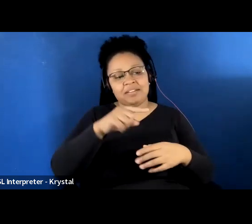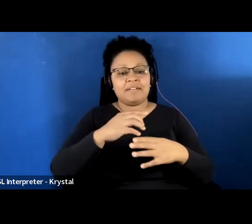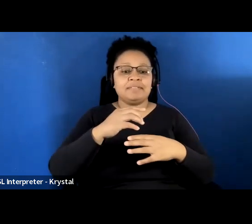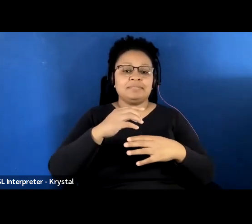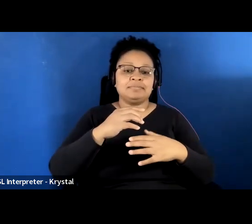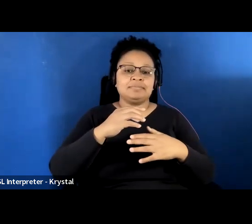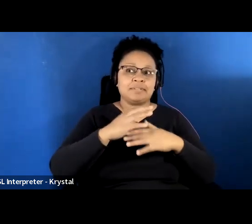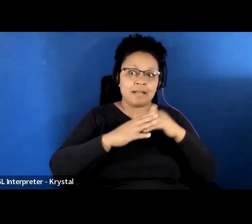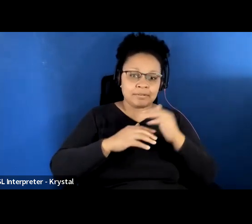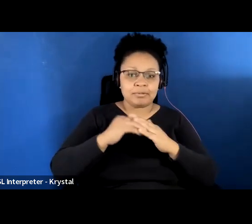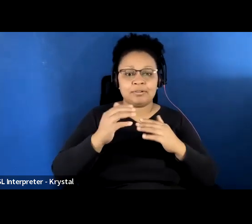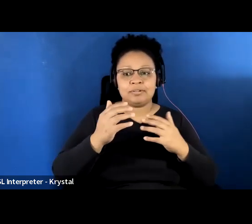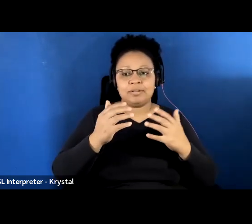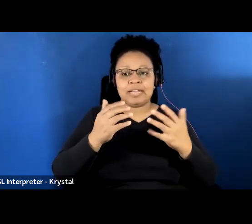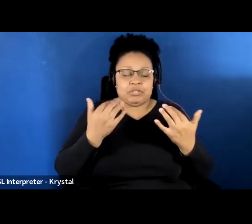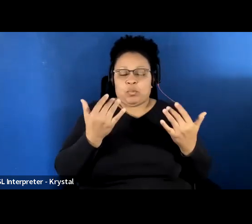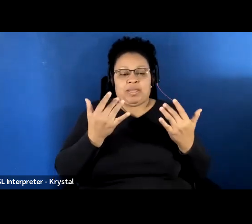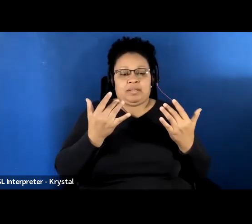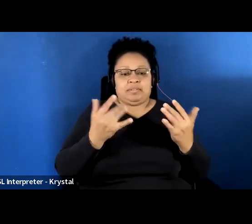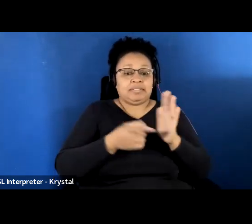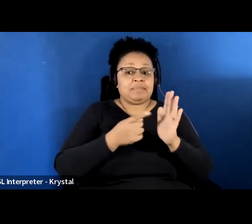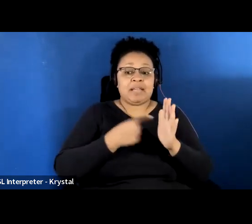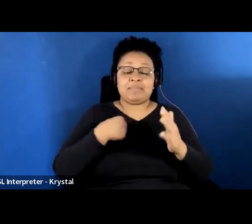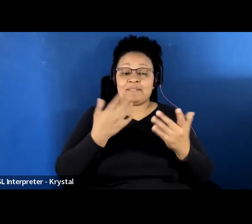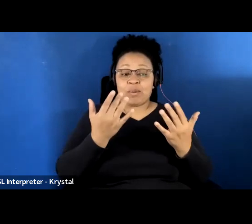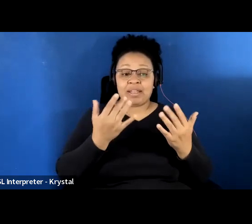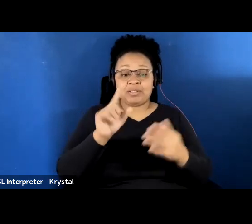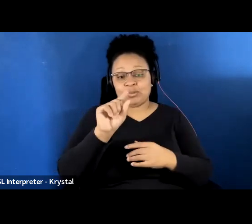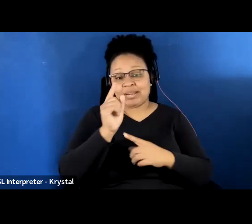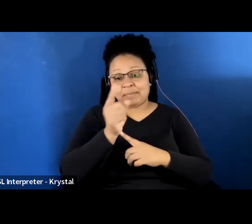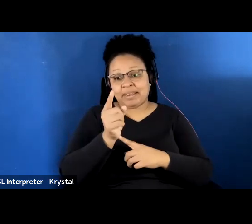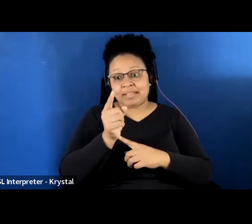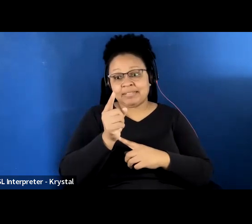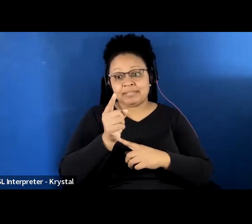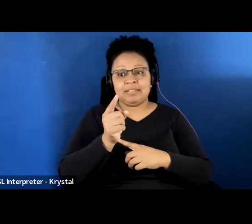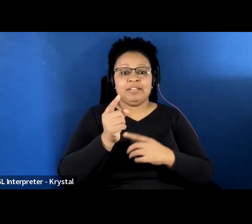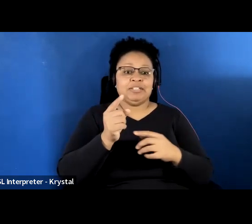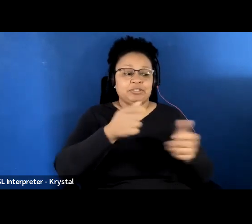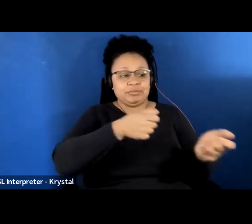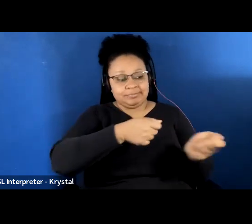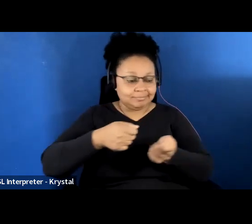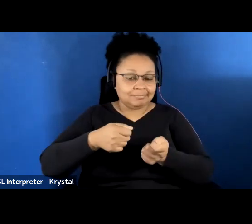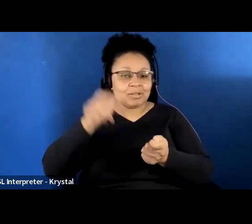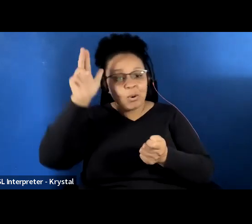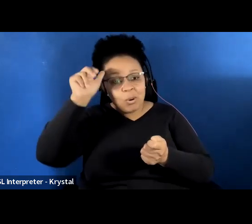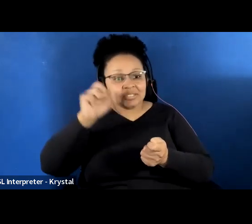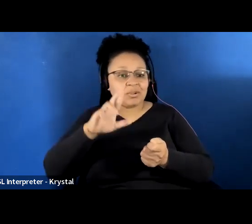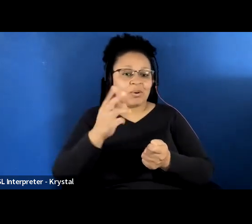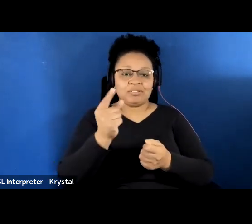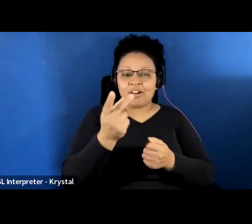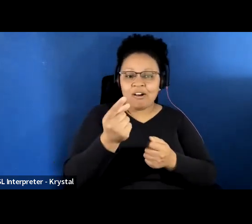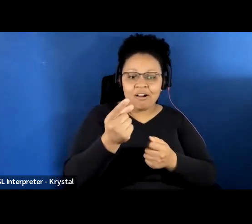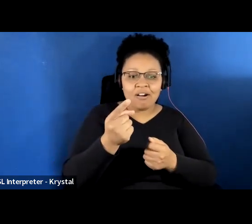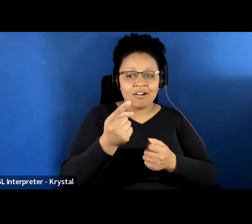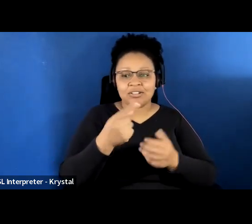me, and just wait." Sometimes I've had to wait 20 minutes for them to put up the horses or the dogs or whatever. So